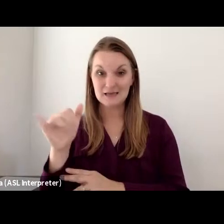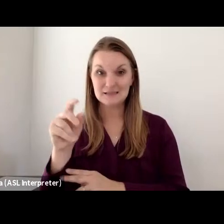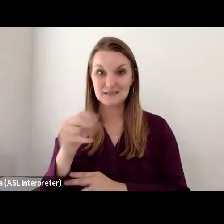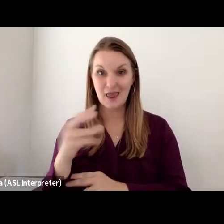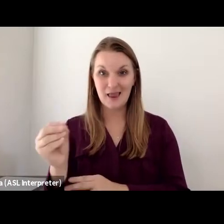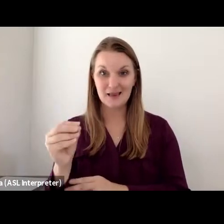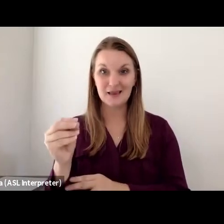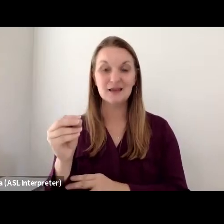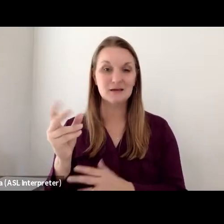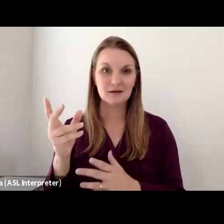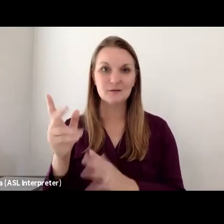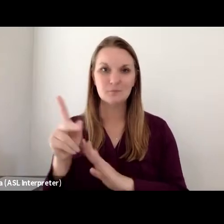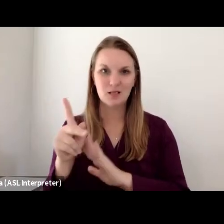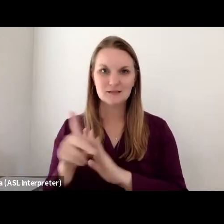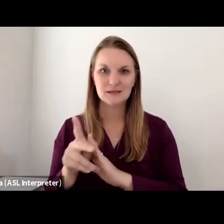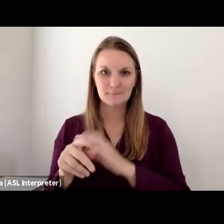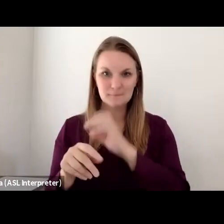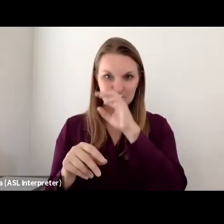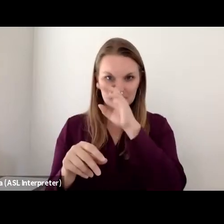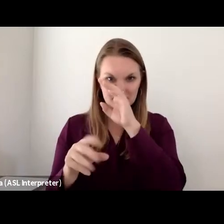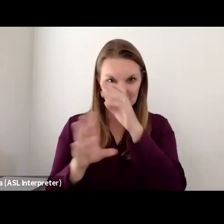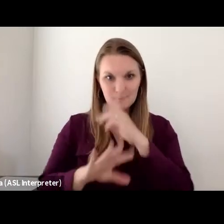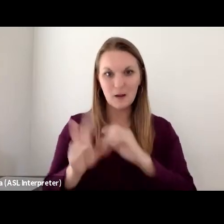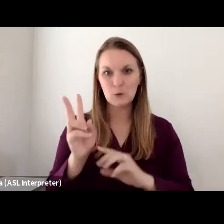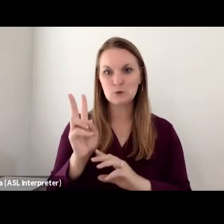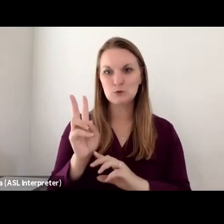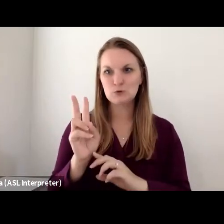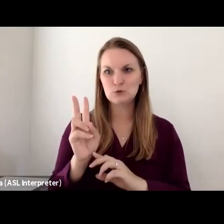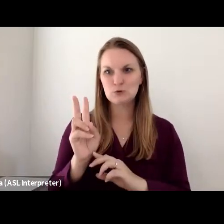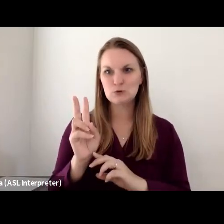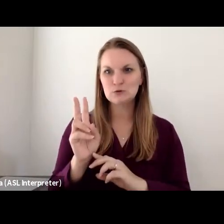will have about 15 more minutes for questions